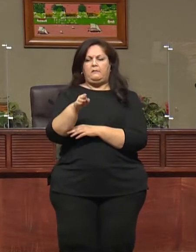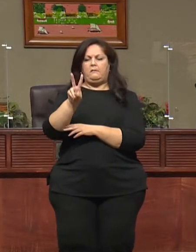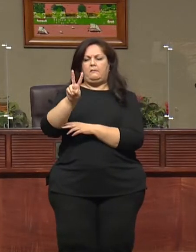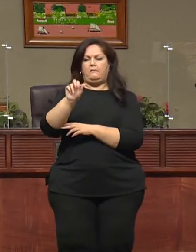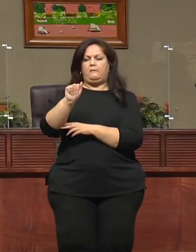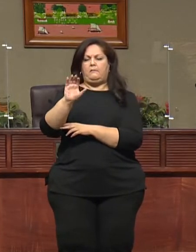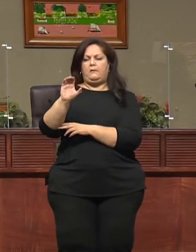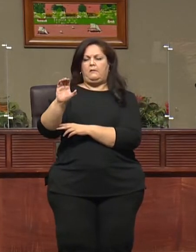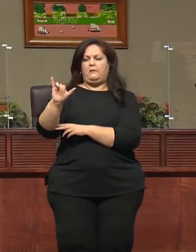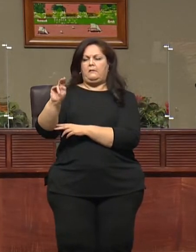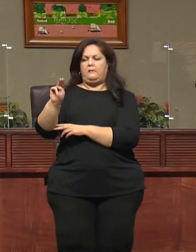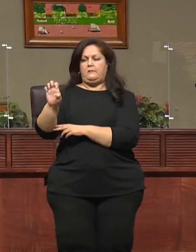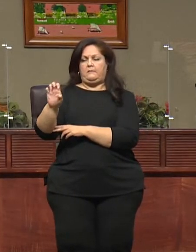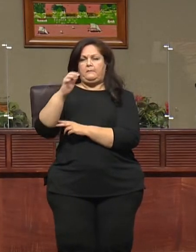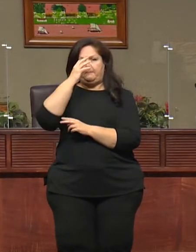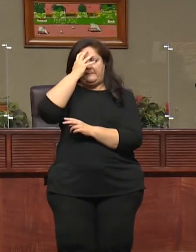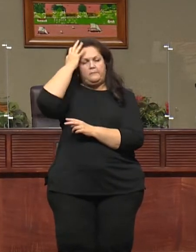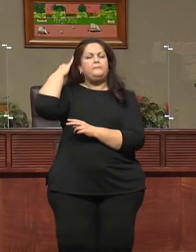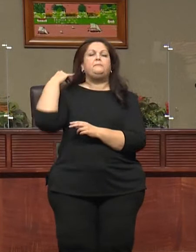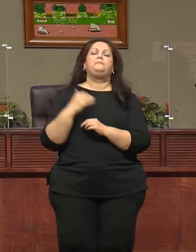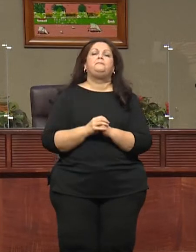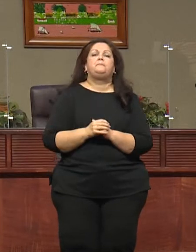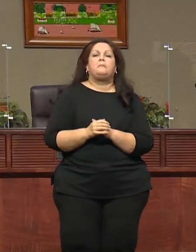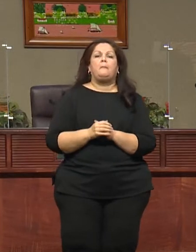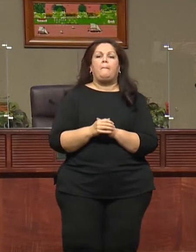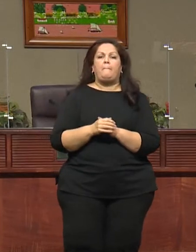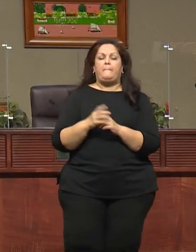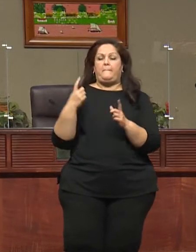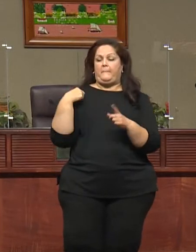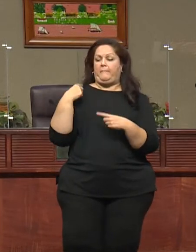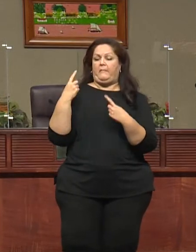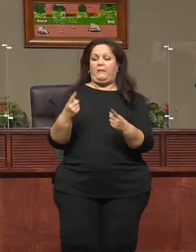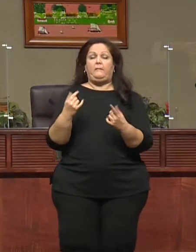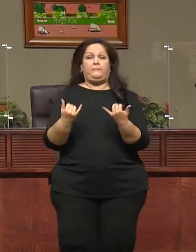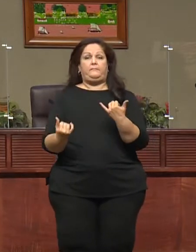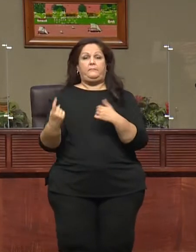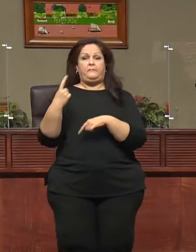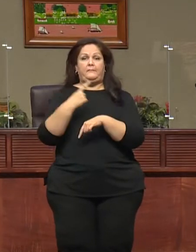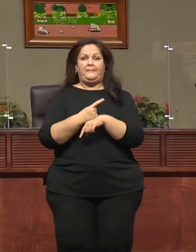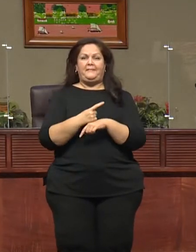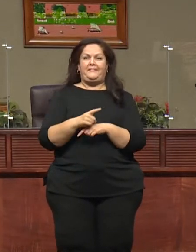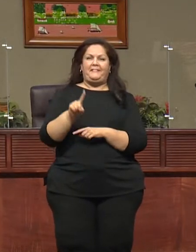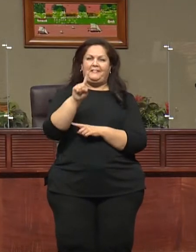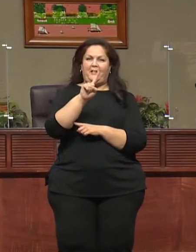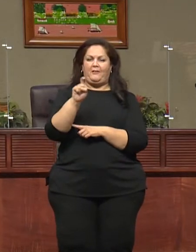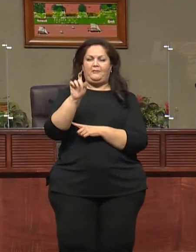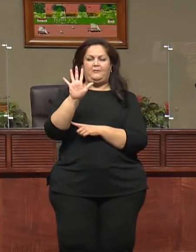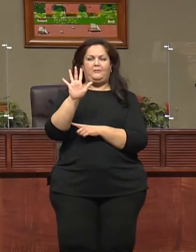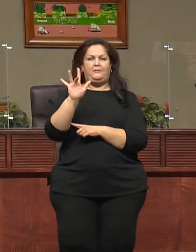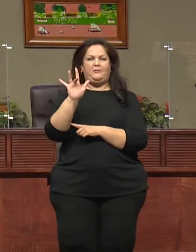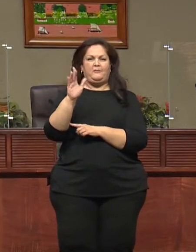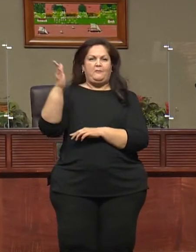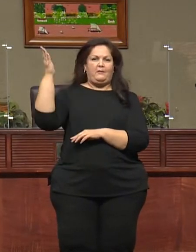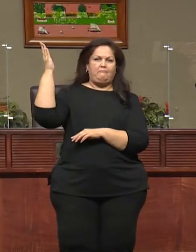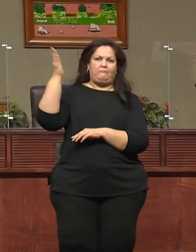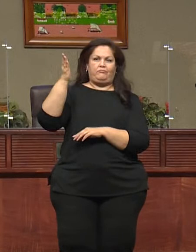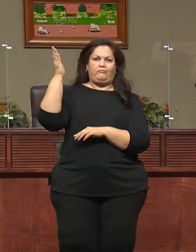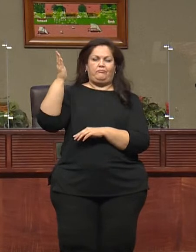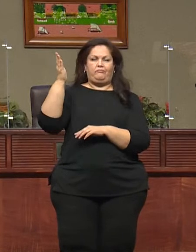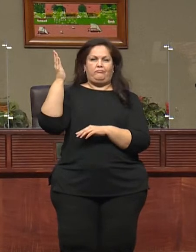ocfl.net/vaccine. As we have done for the last year, today is the 125th press